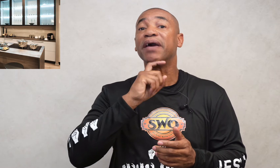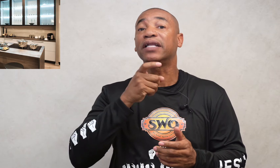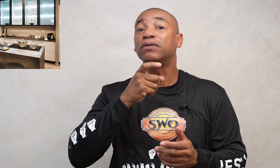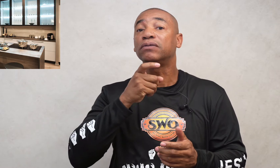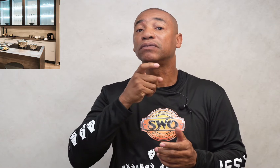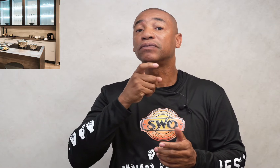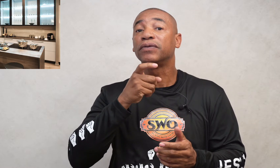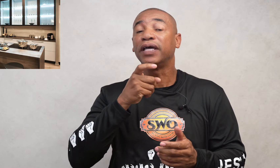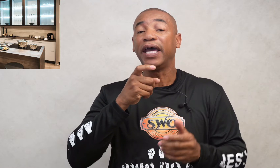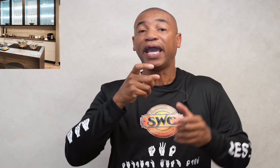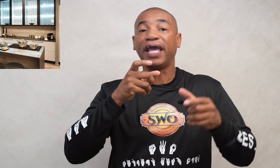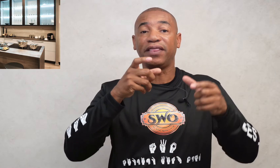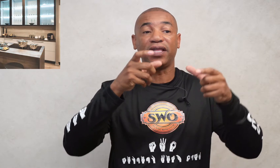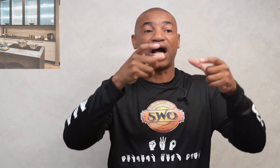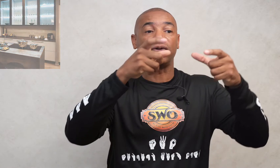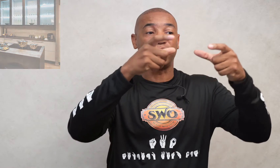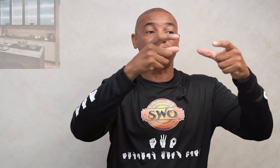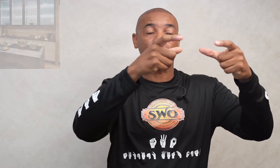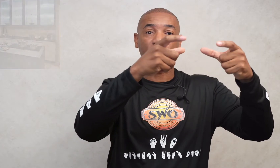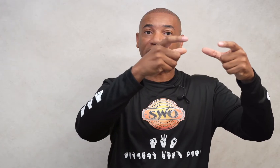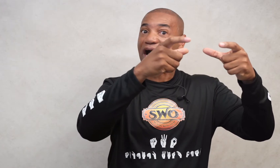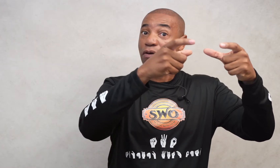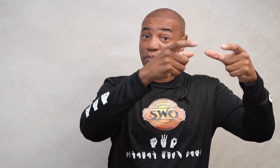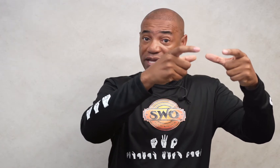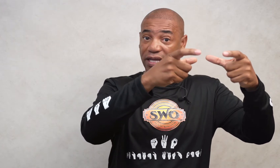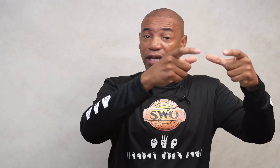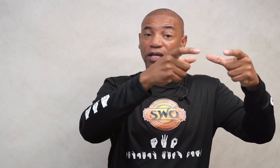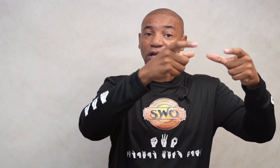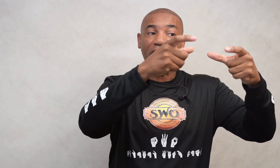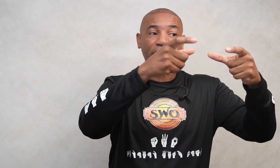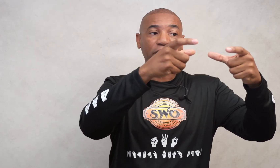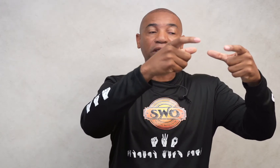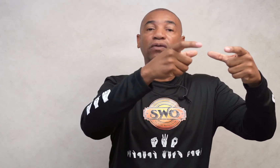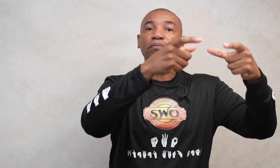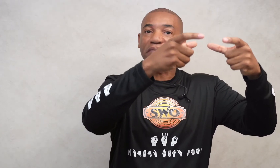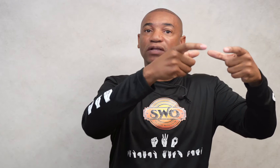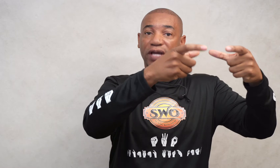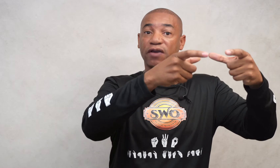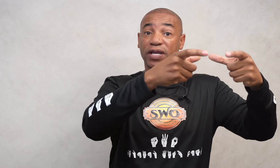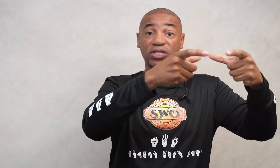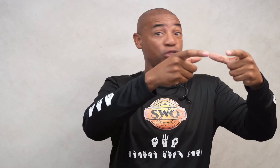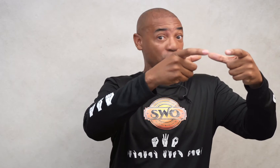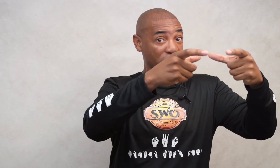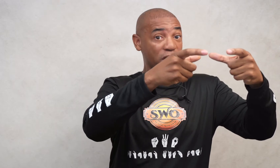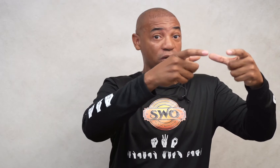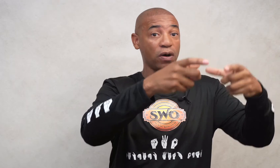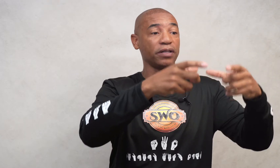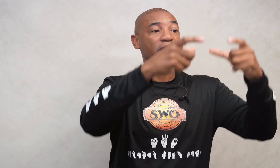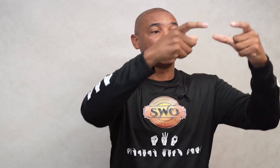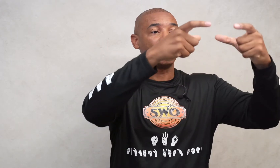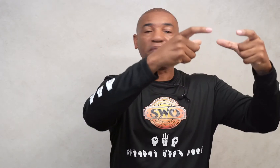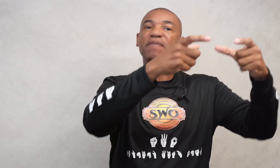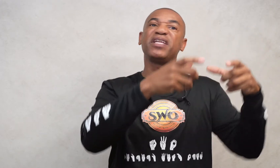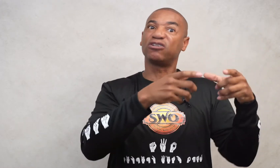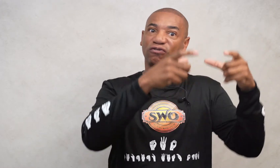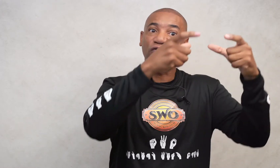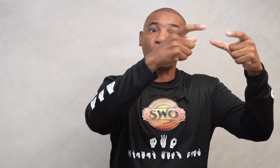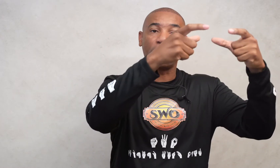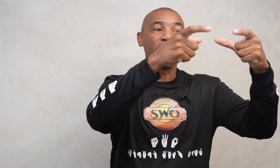metal, and then I'll demonstrate how many little metal areas that you can cook on. So maybe there's 4. So